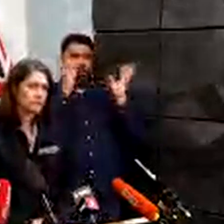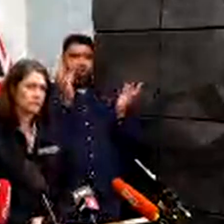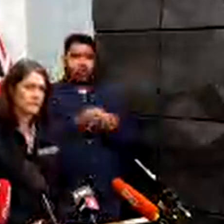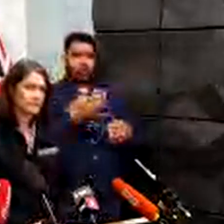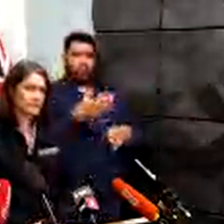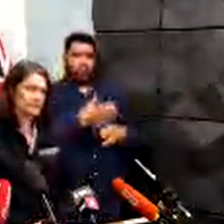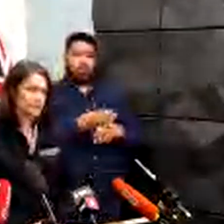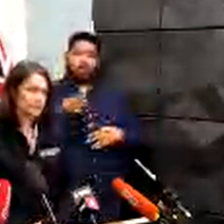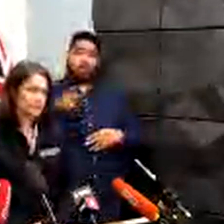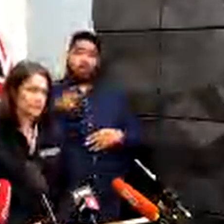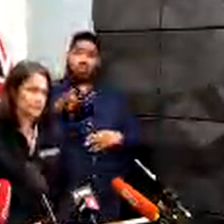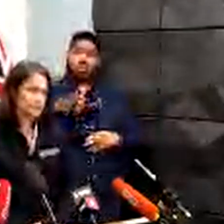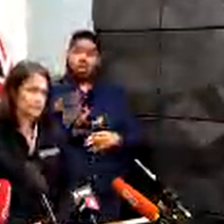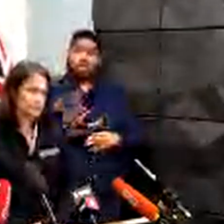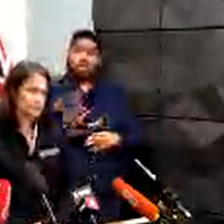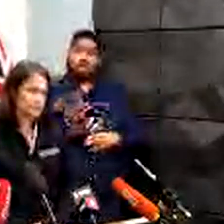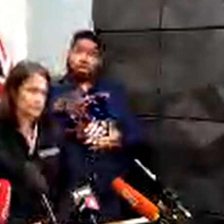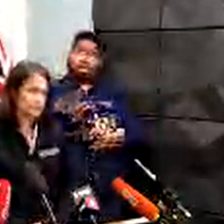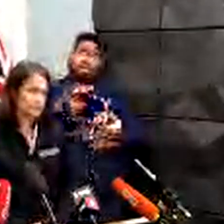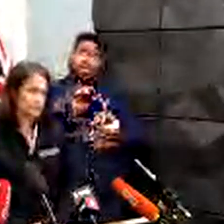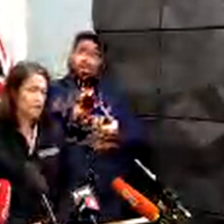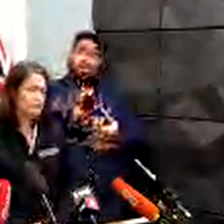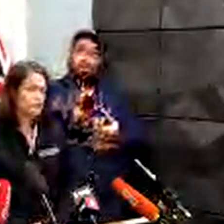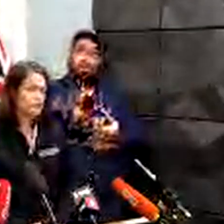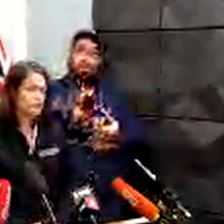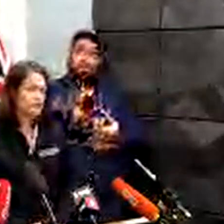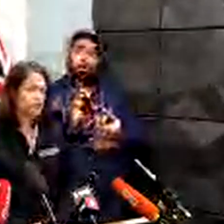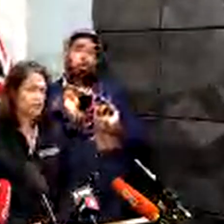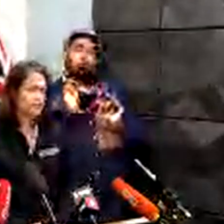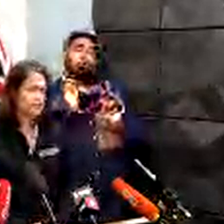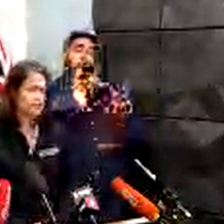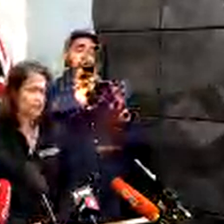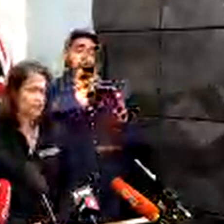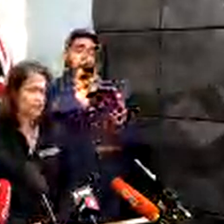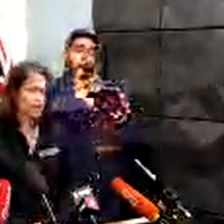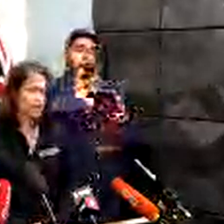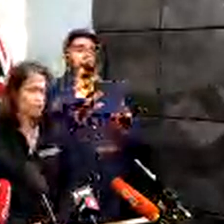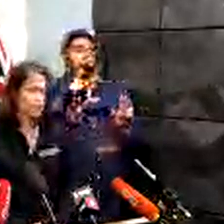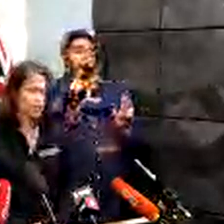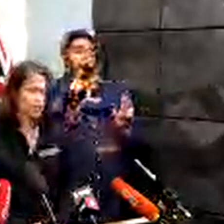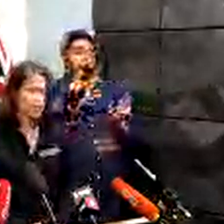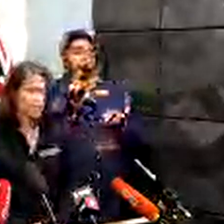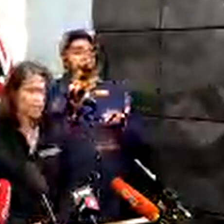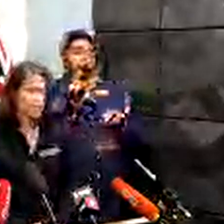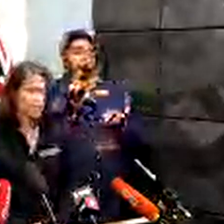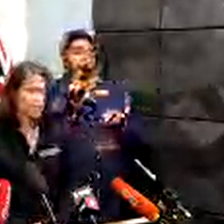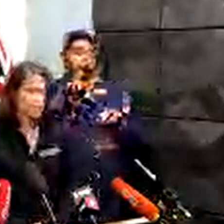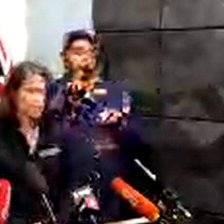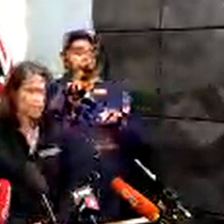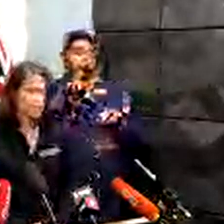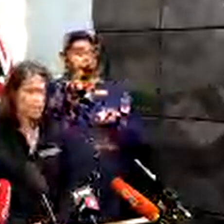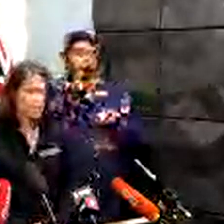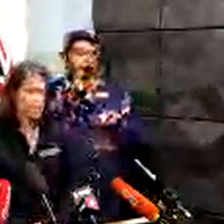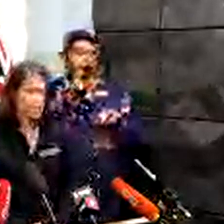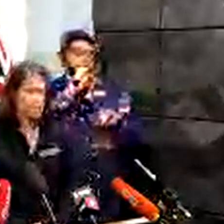are you comfortable with police going in there? So this is a police decision. They will take account of the